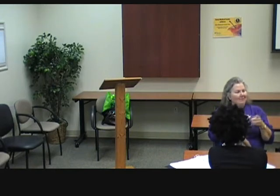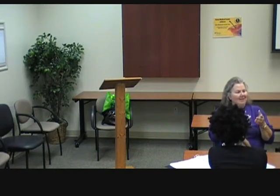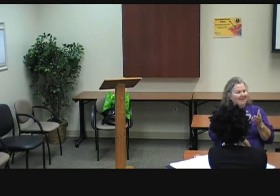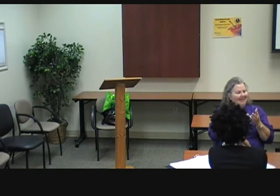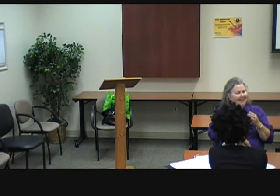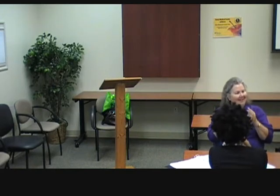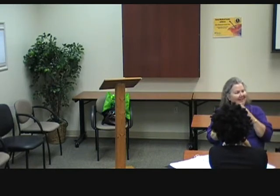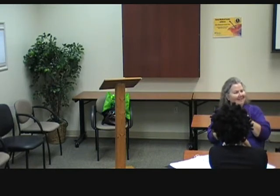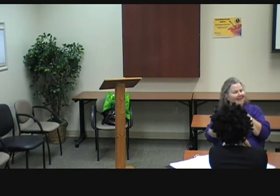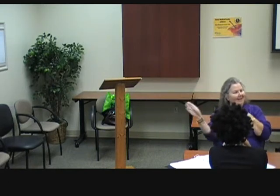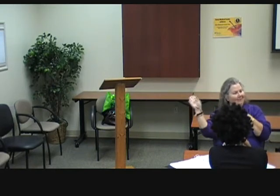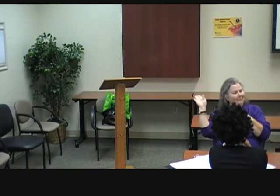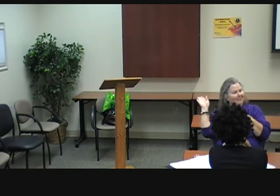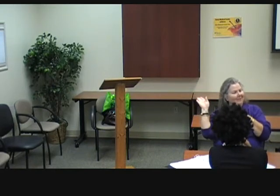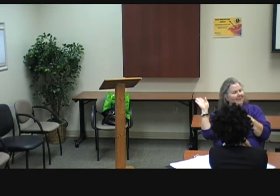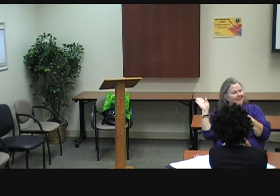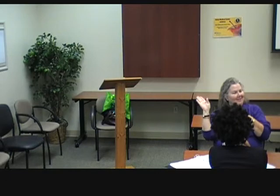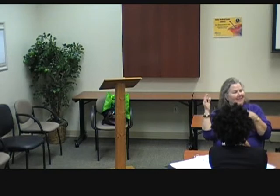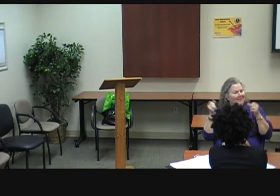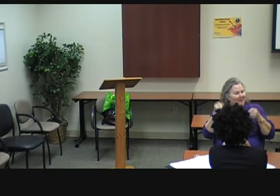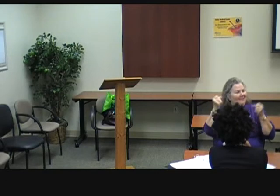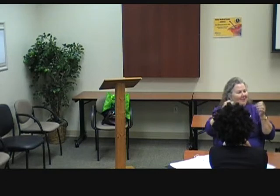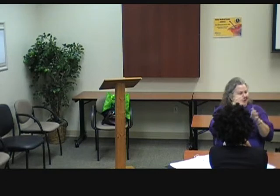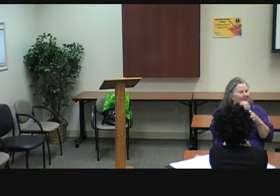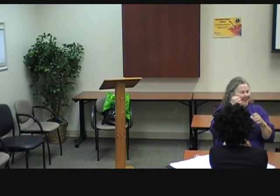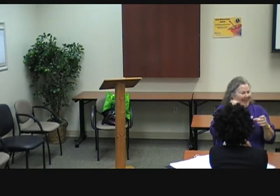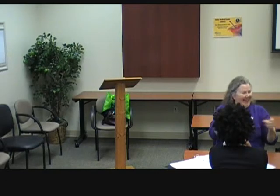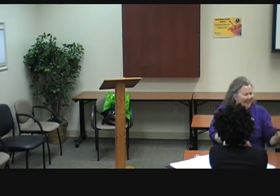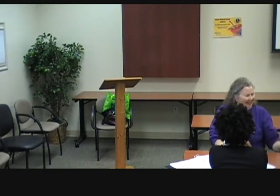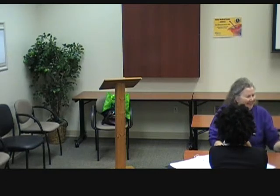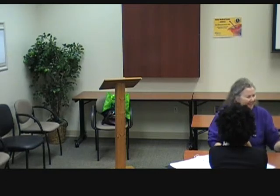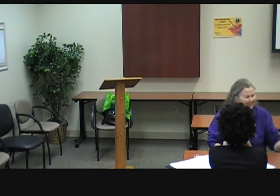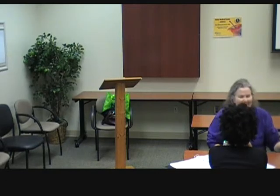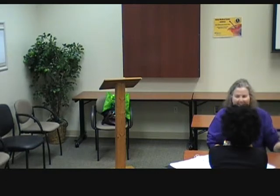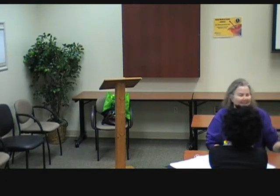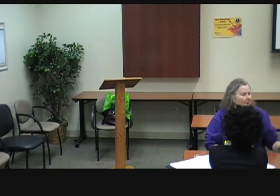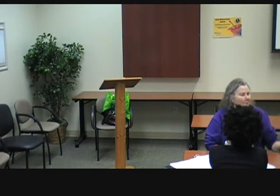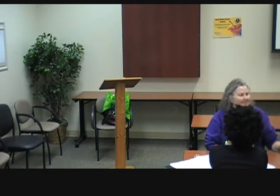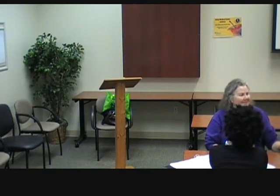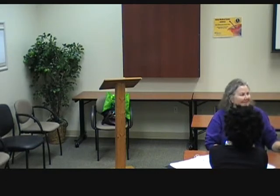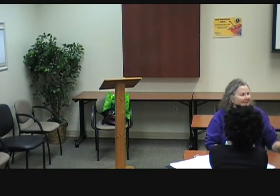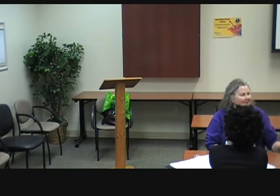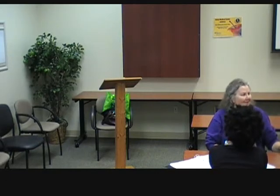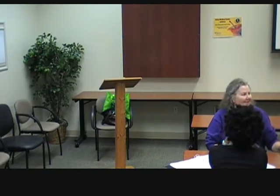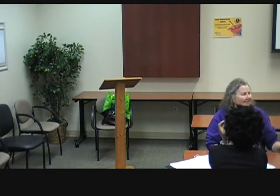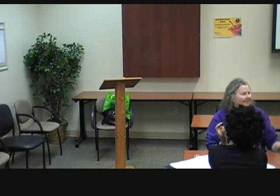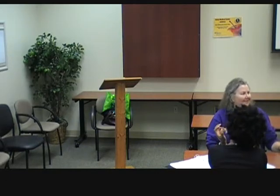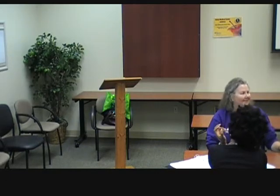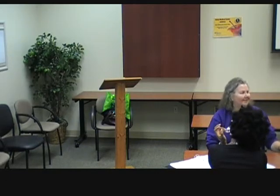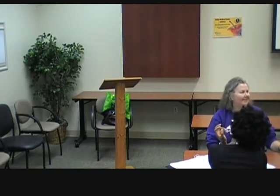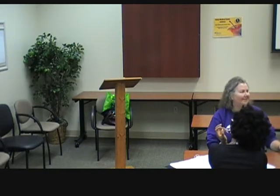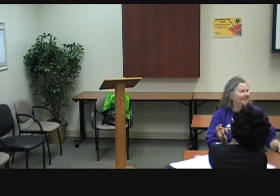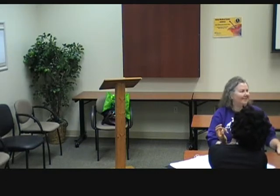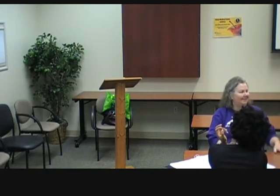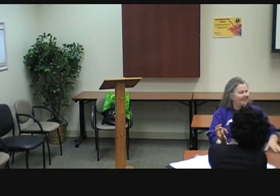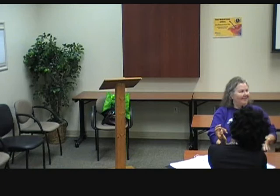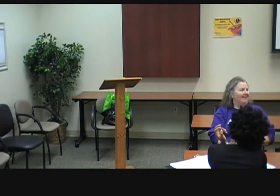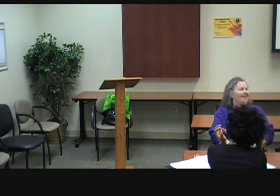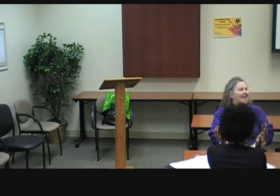bus, they get kicked off, so they can drive their car. Hey y'all, what's this road out here, the big road, the main road out here? Is that,